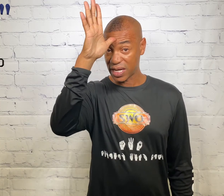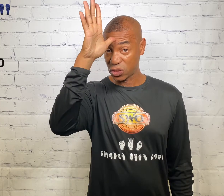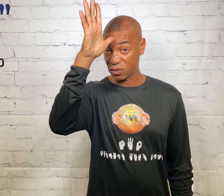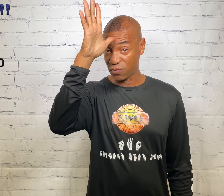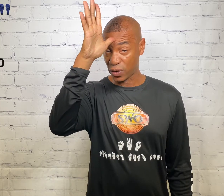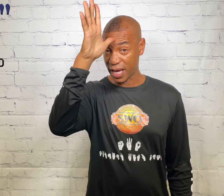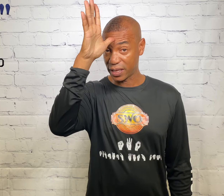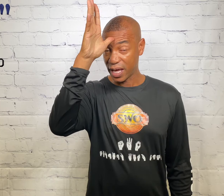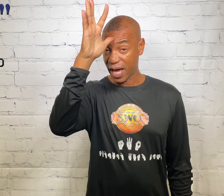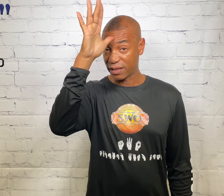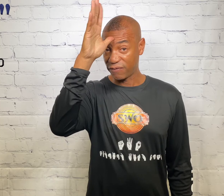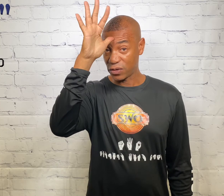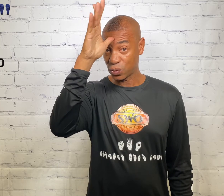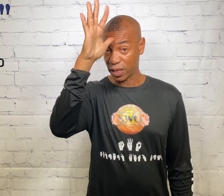touches the forehead, and the fingers wiggle.